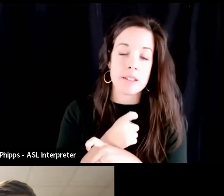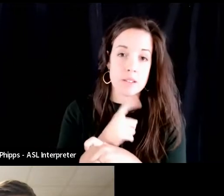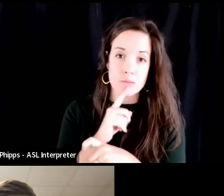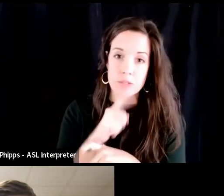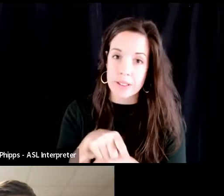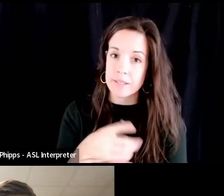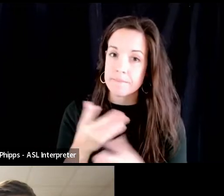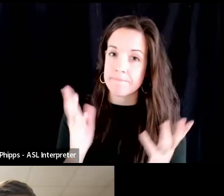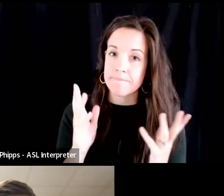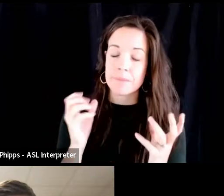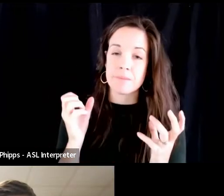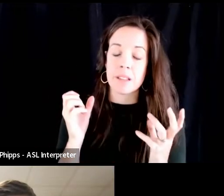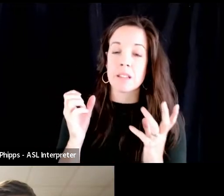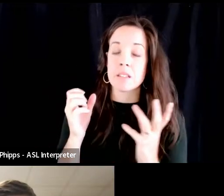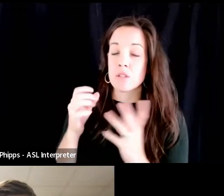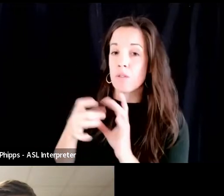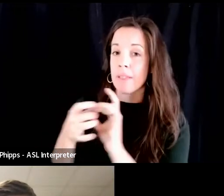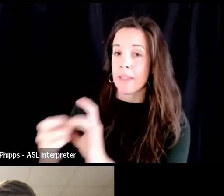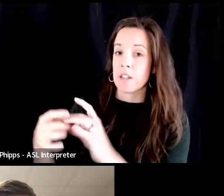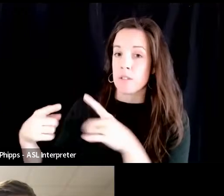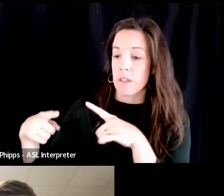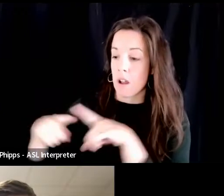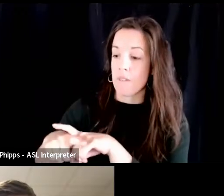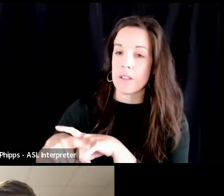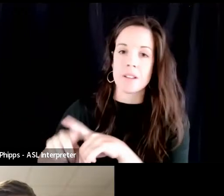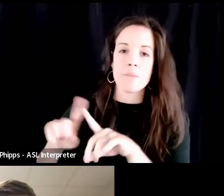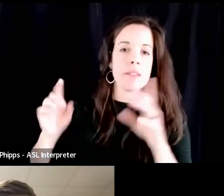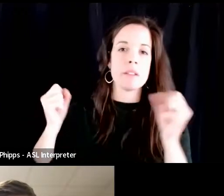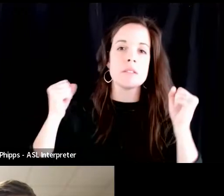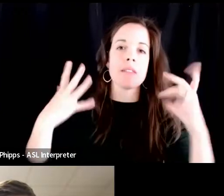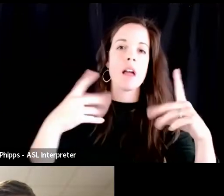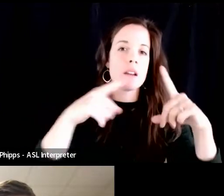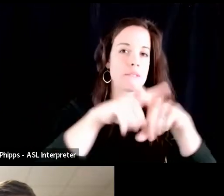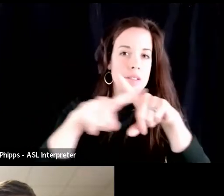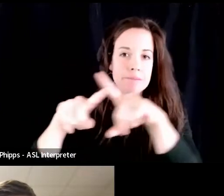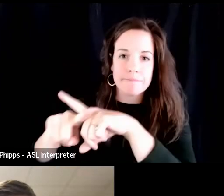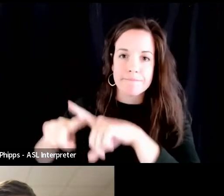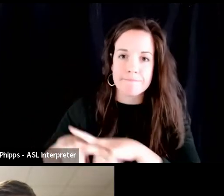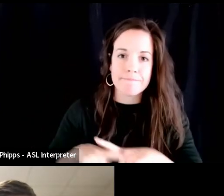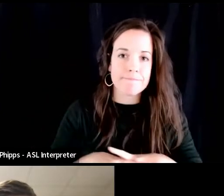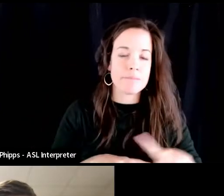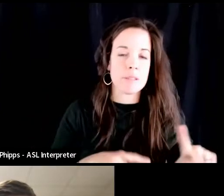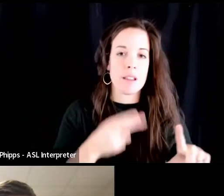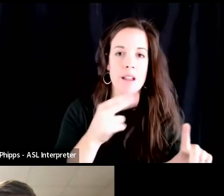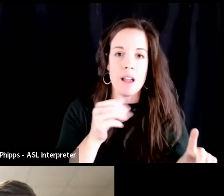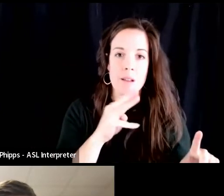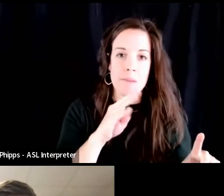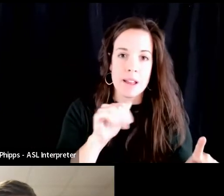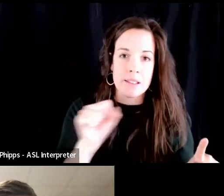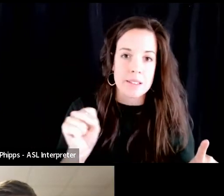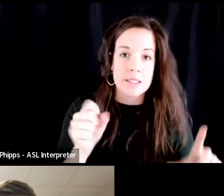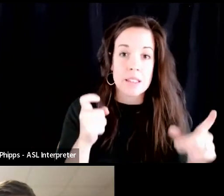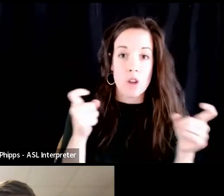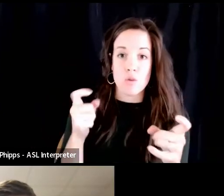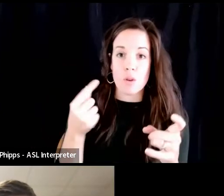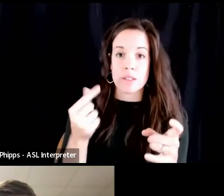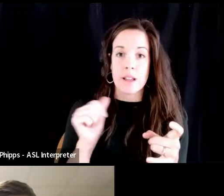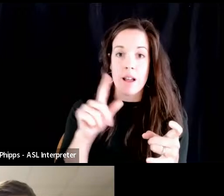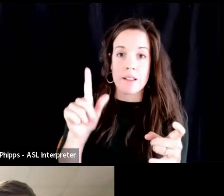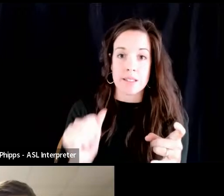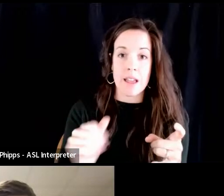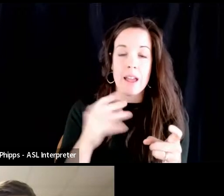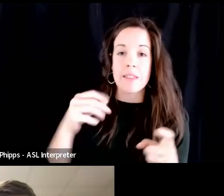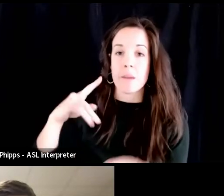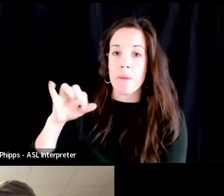due to the conflict, but there's lots of conflicts here in place. There's a conflict between Hamas that rules Gaza and the Palestinian